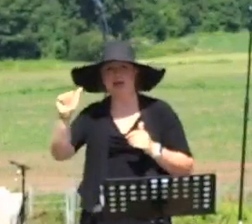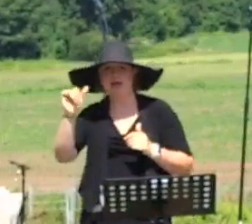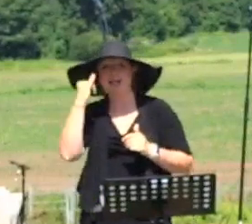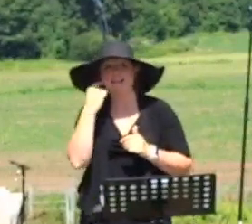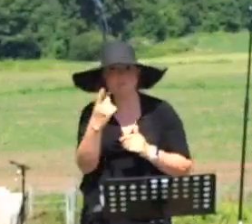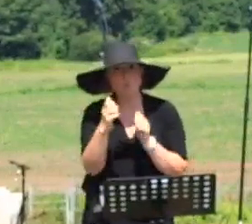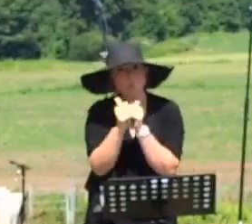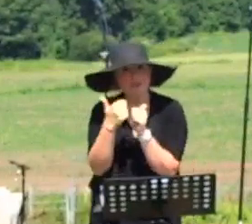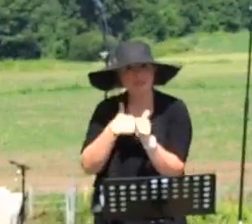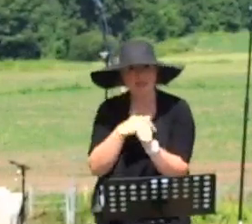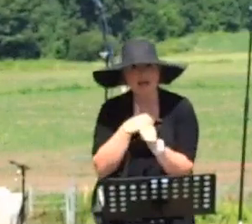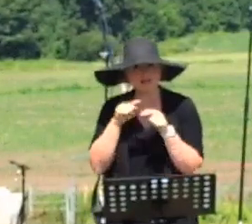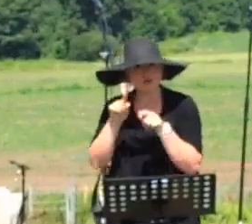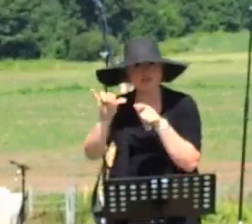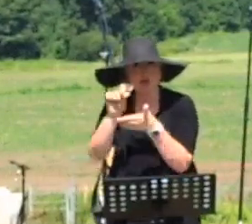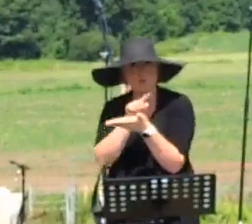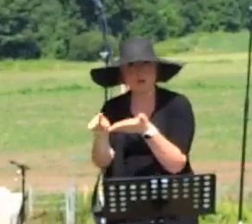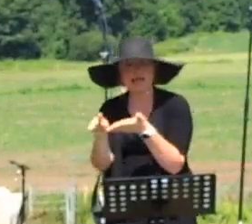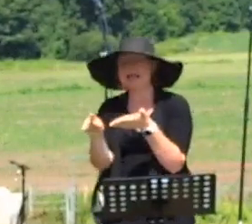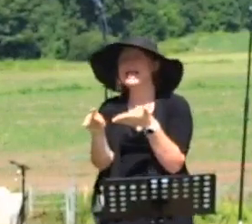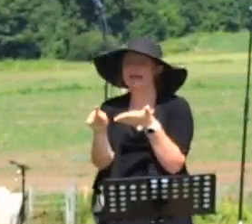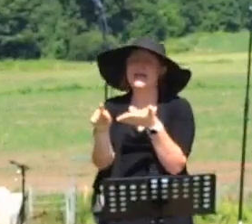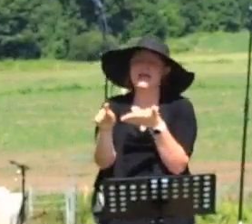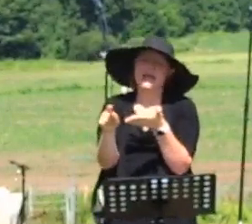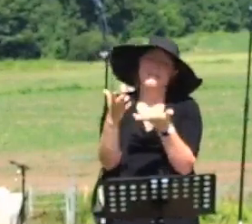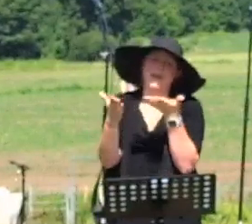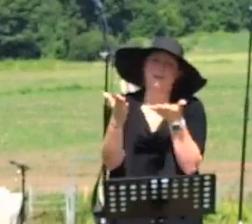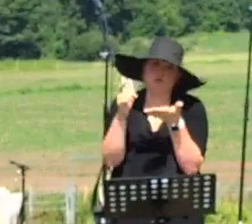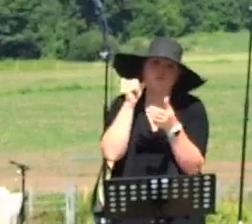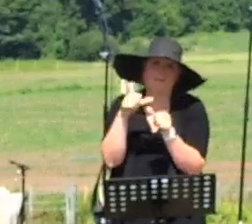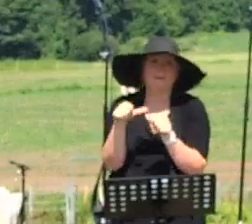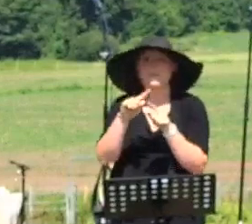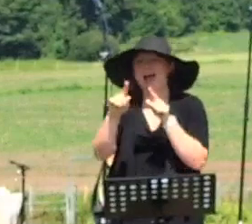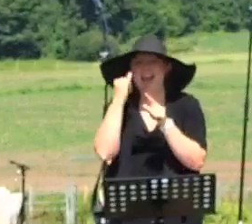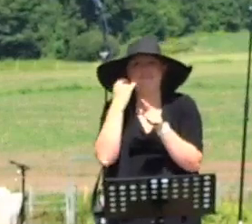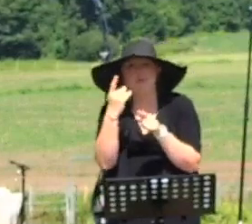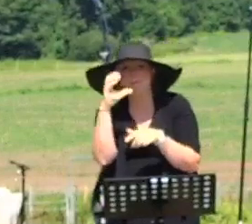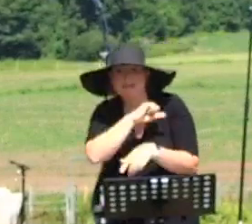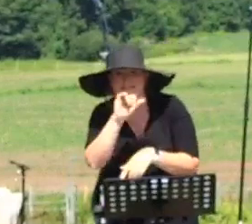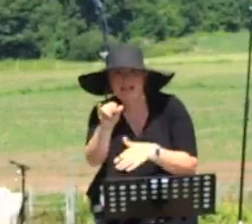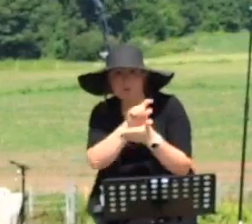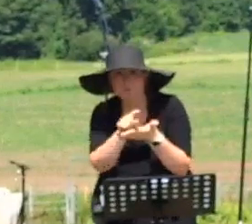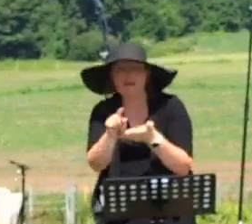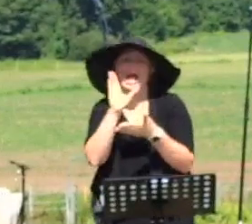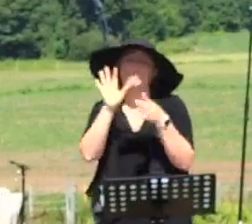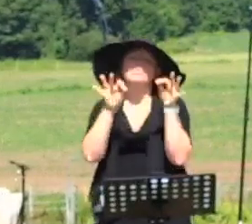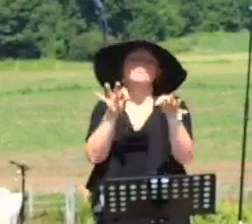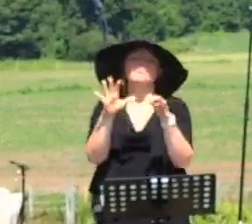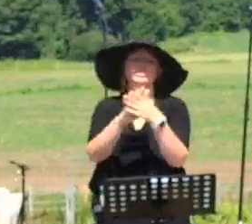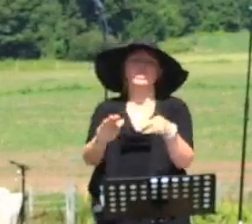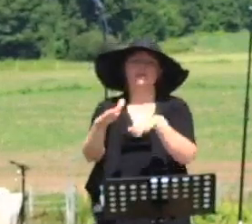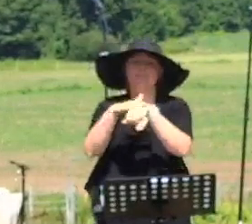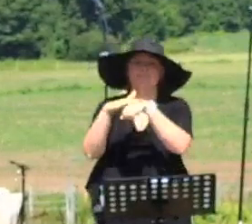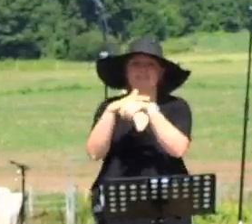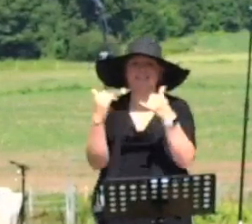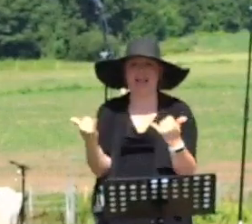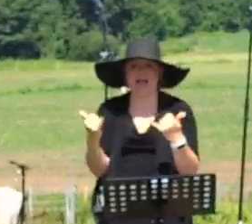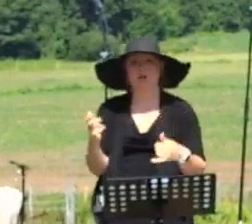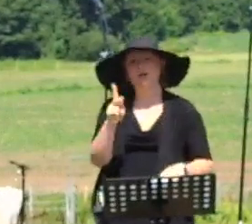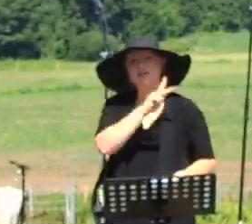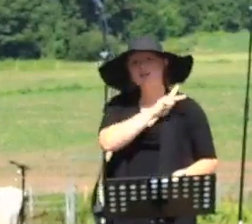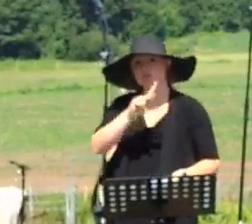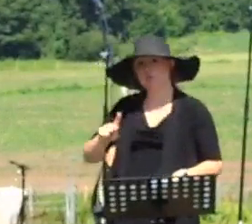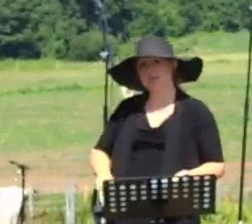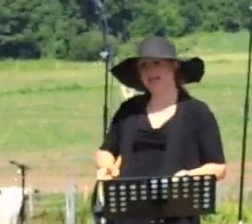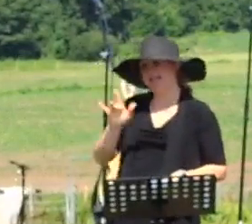our Type 4 week, you might remember that. If you weren't, I'm going to do a quick recap just for those who may not know that story. So King David is on